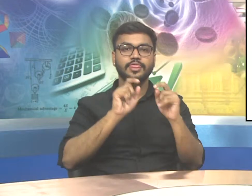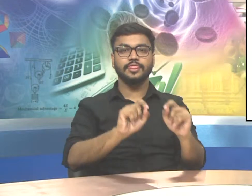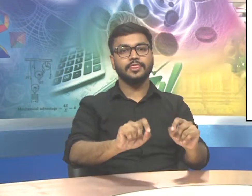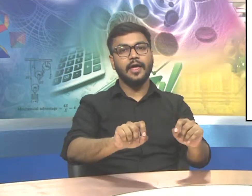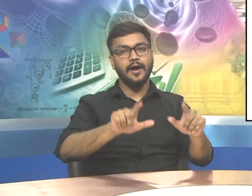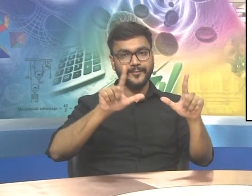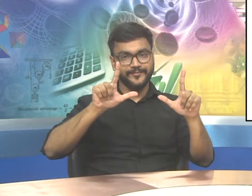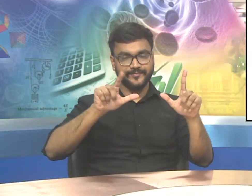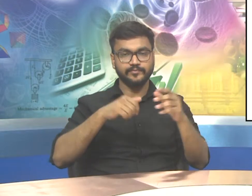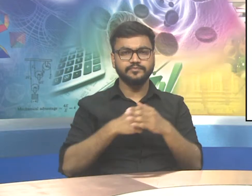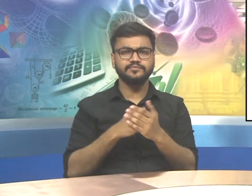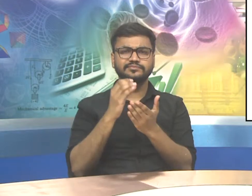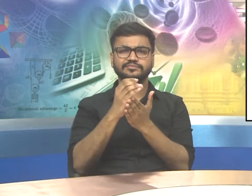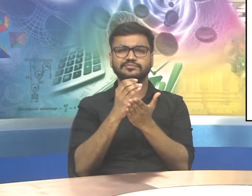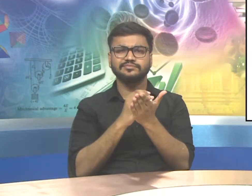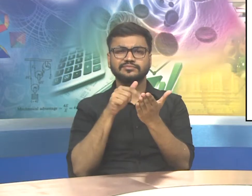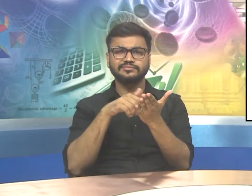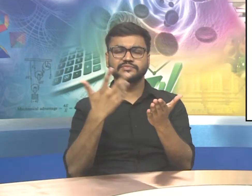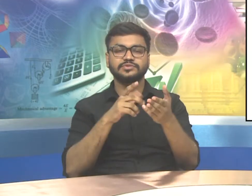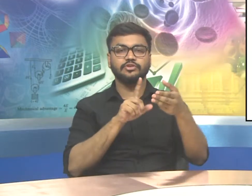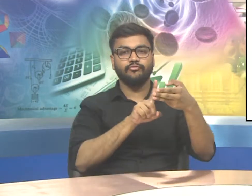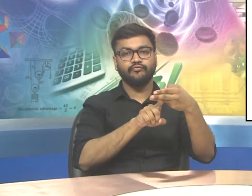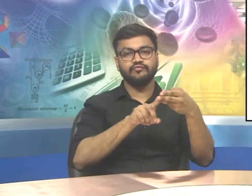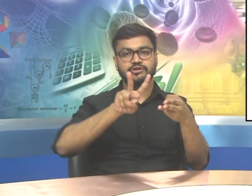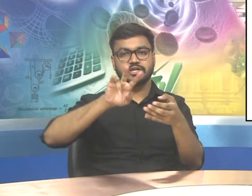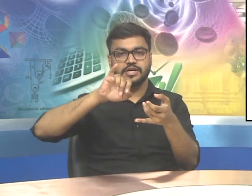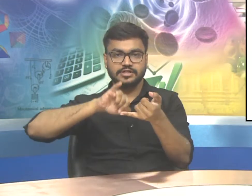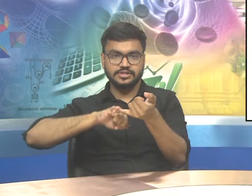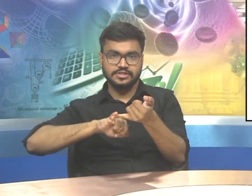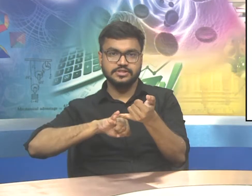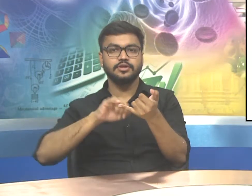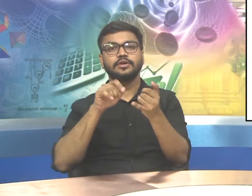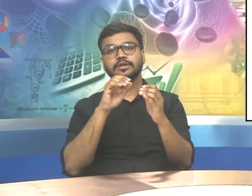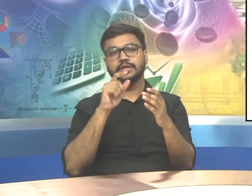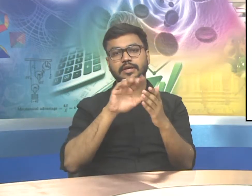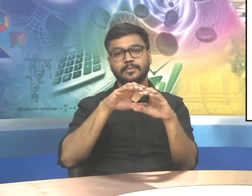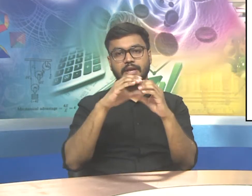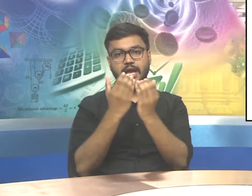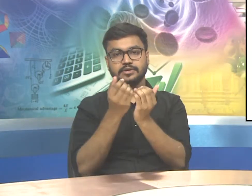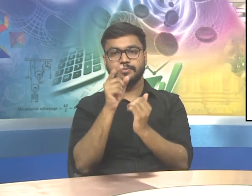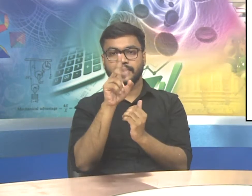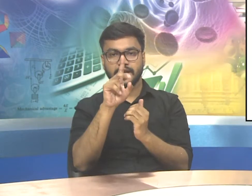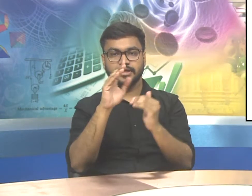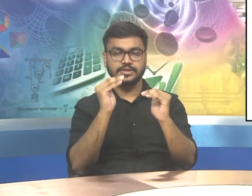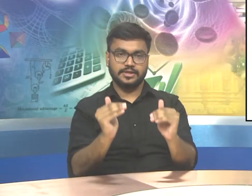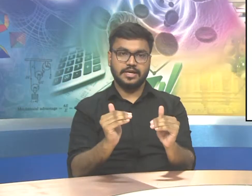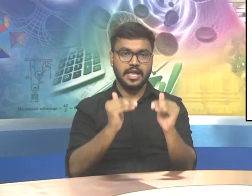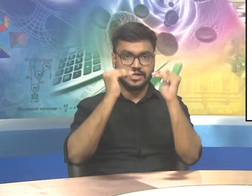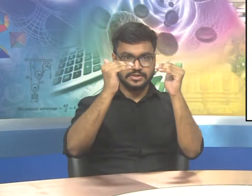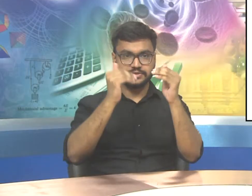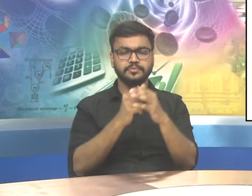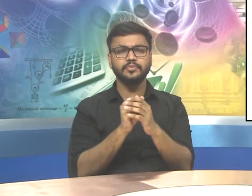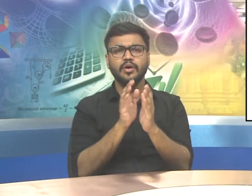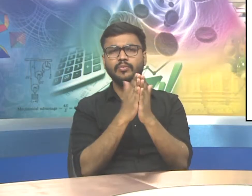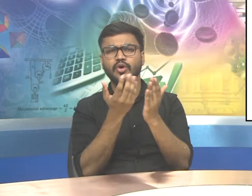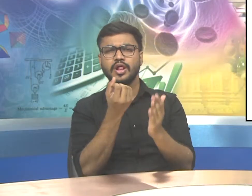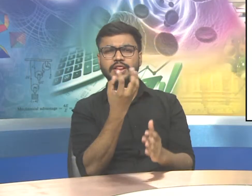Welcome to NIOS live classes. Subject Environmental Science, Class